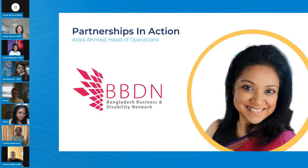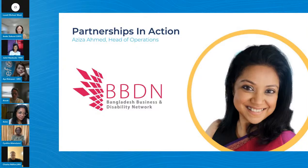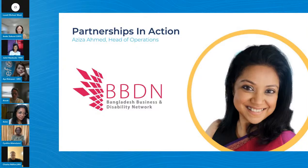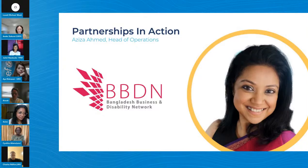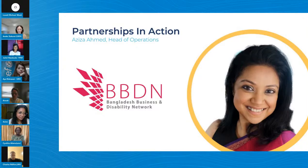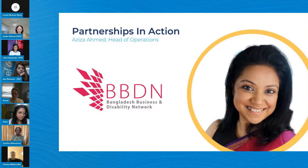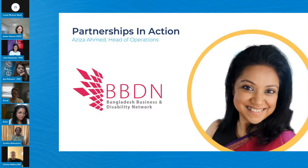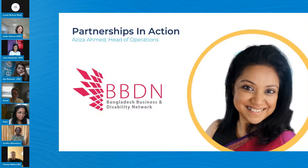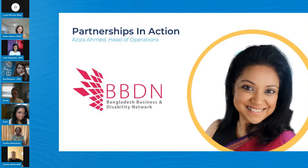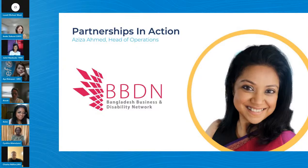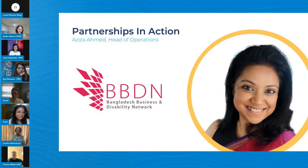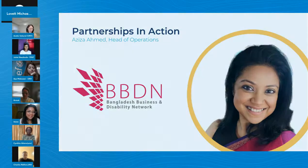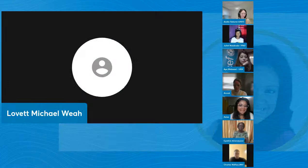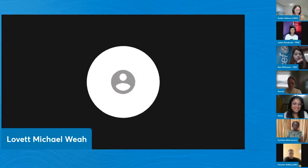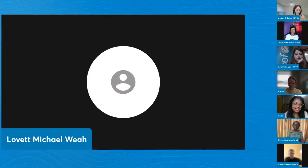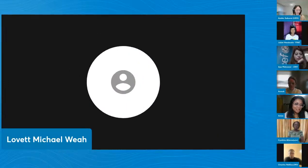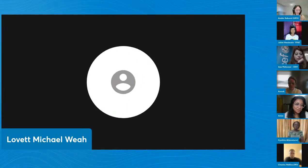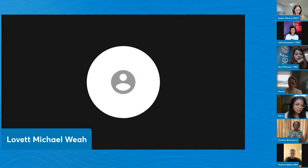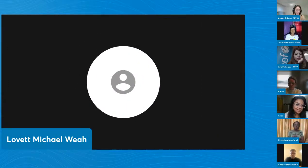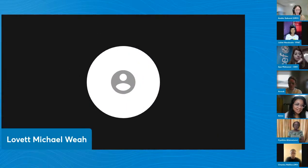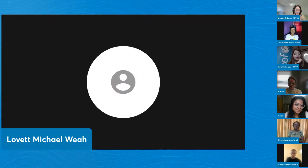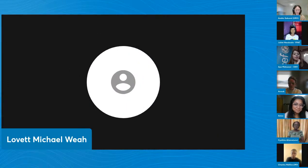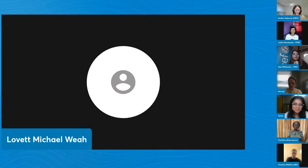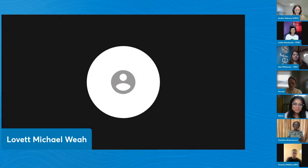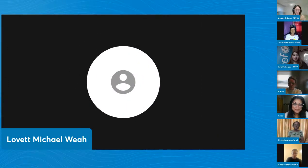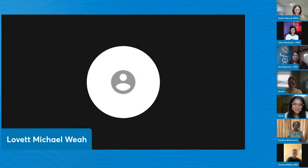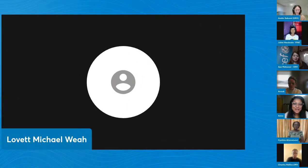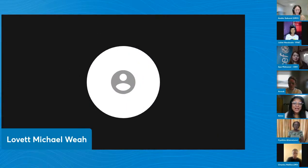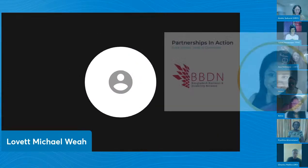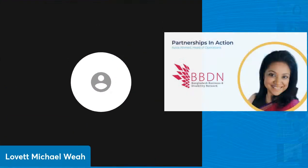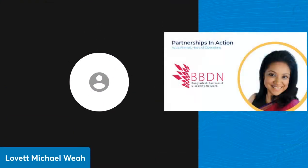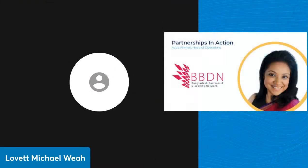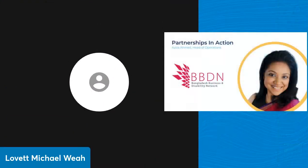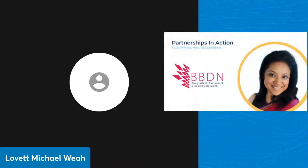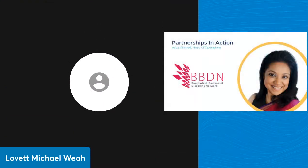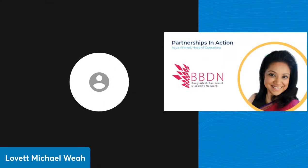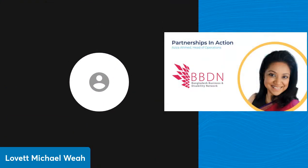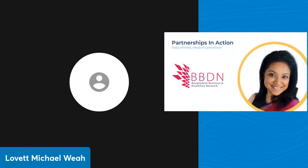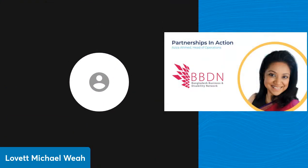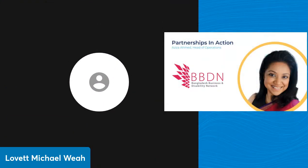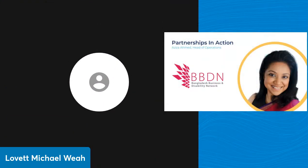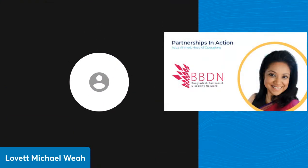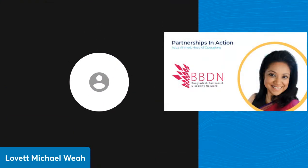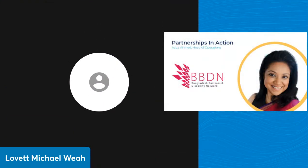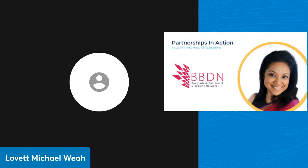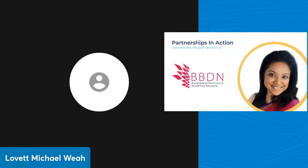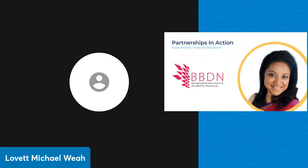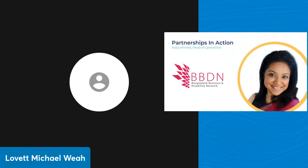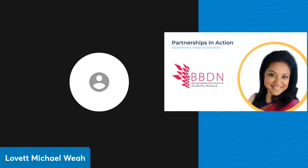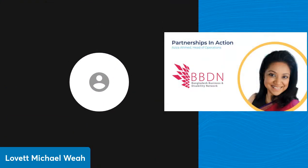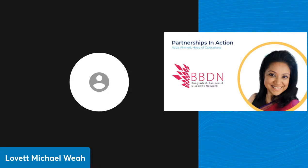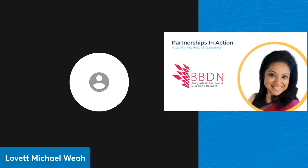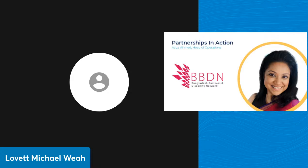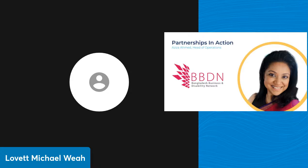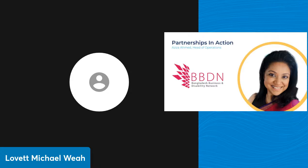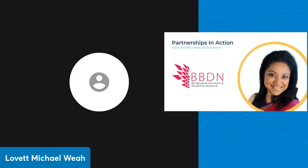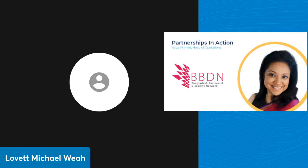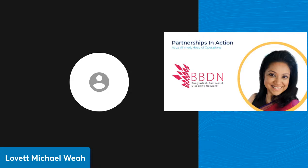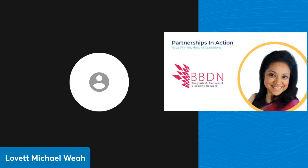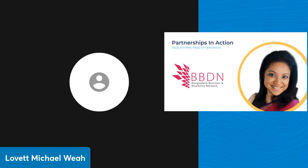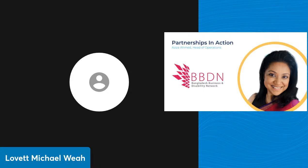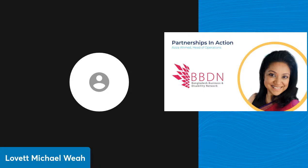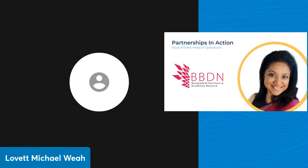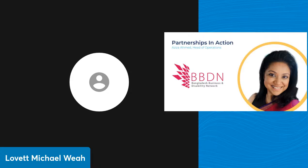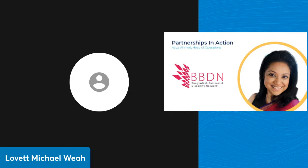Thank you, Lobet. Aziza, can you make self-introduction? Good afternoon. I'm from Bangladesh,